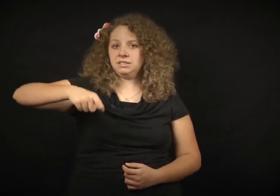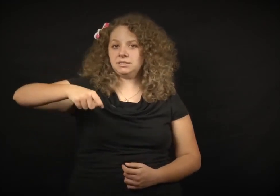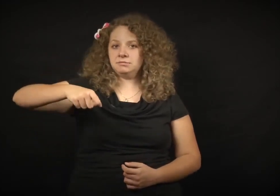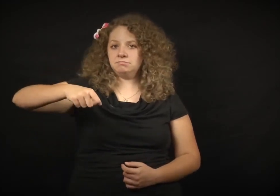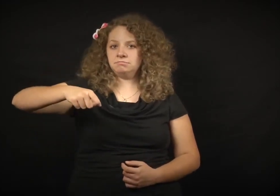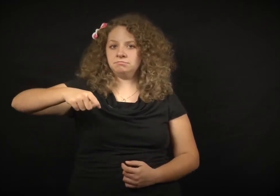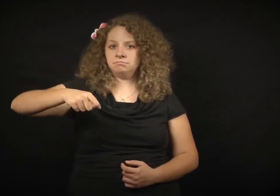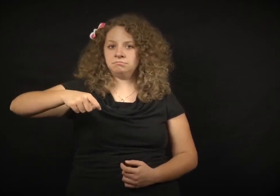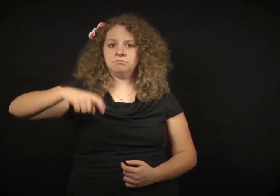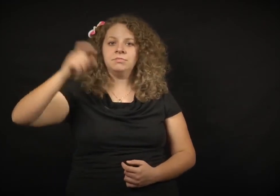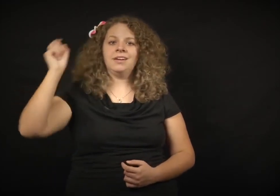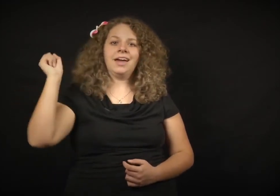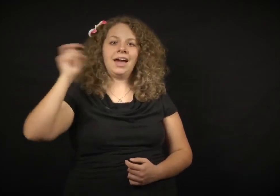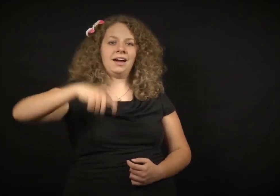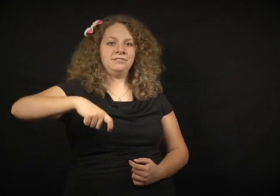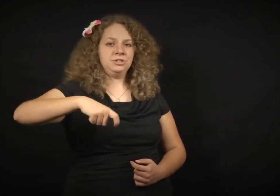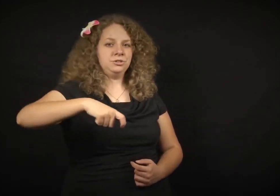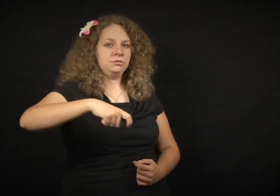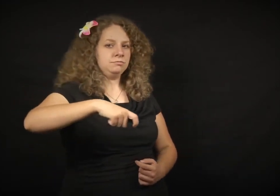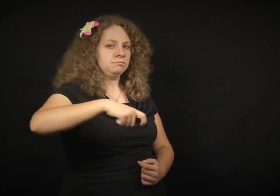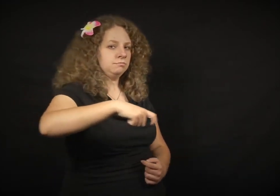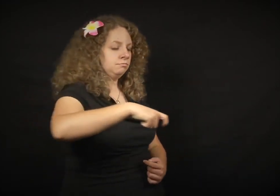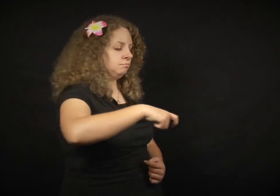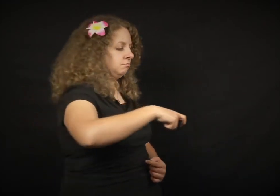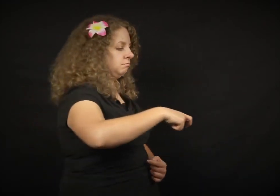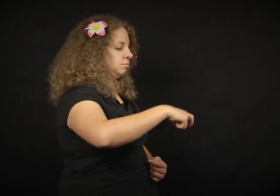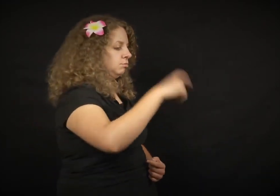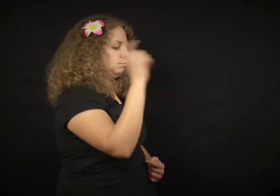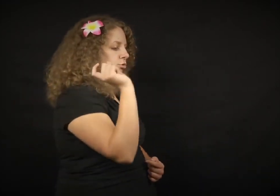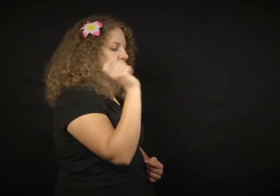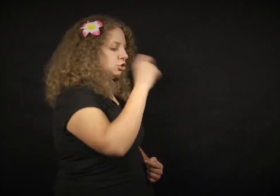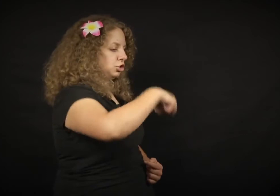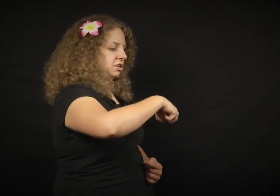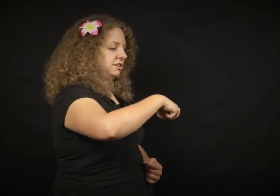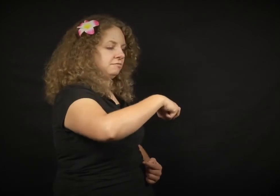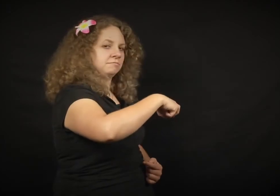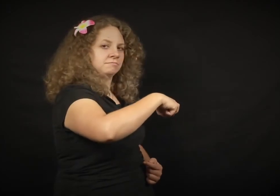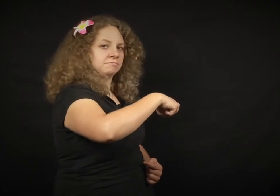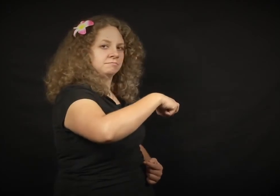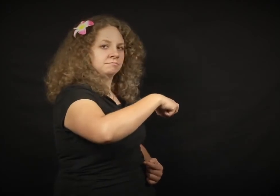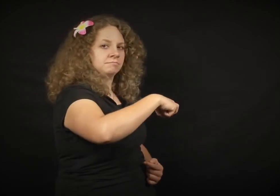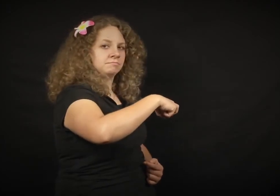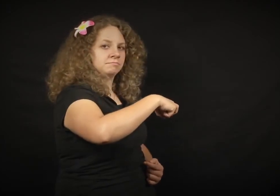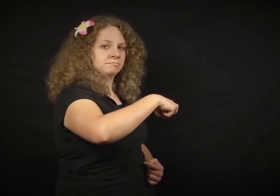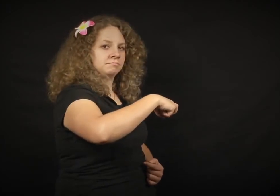Must. Have to. Should.